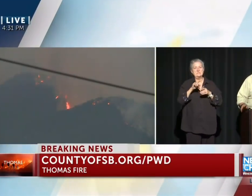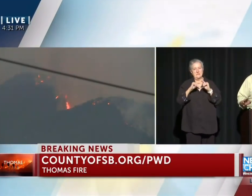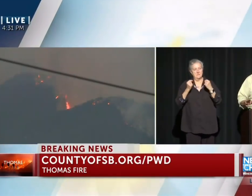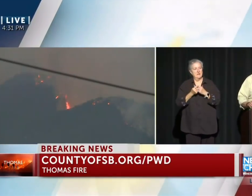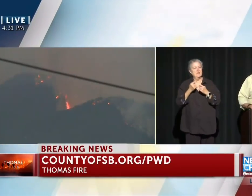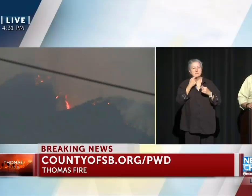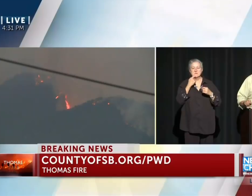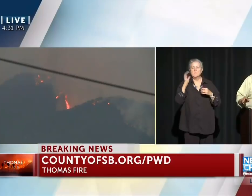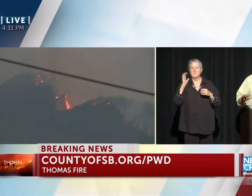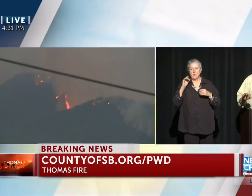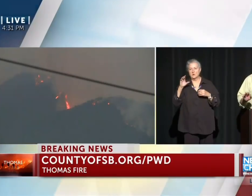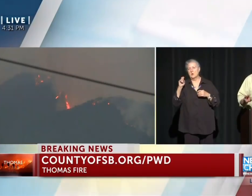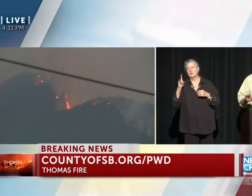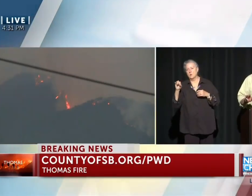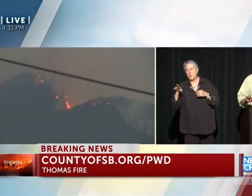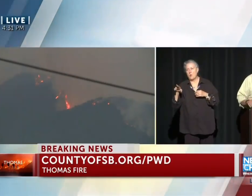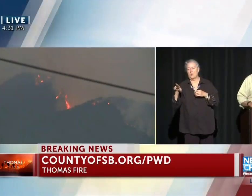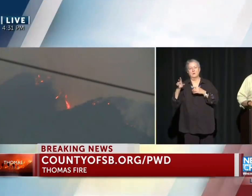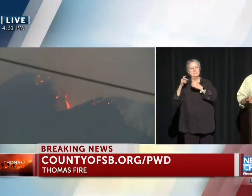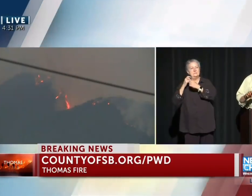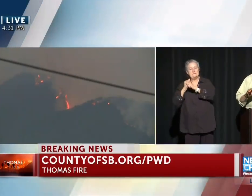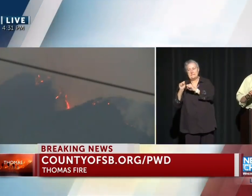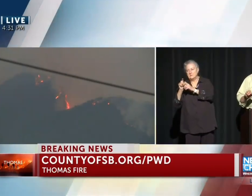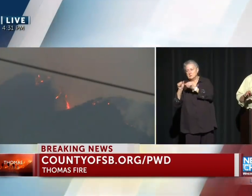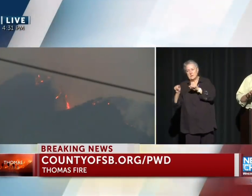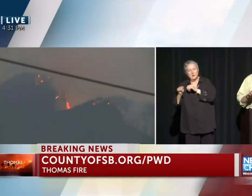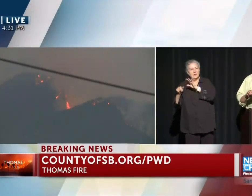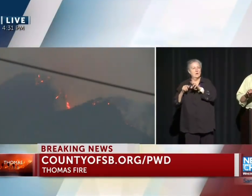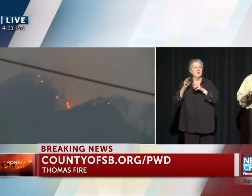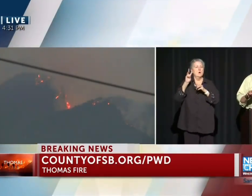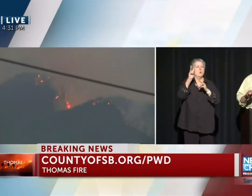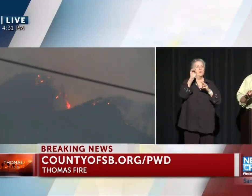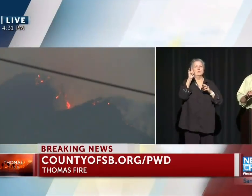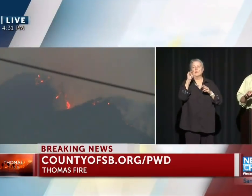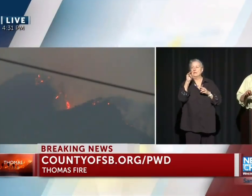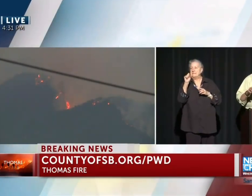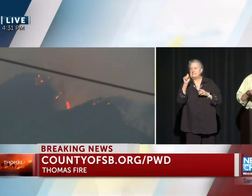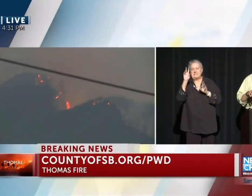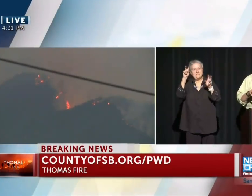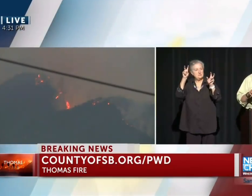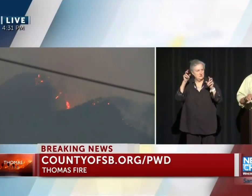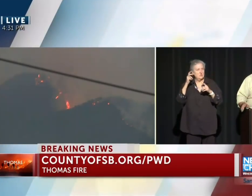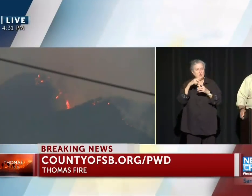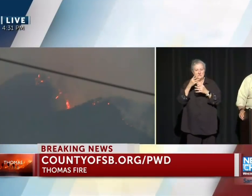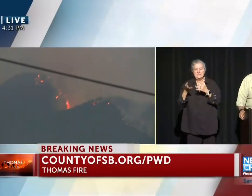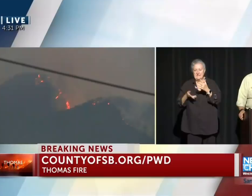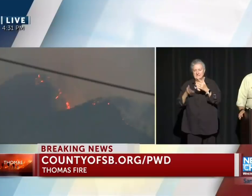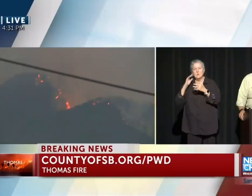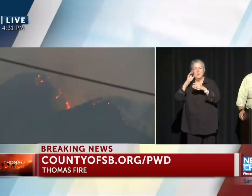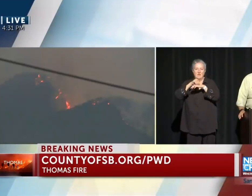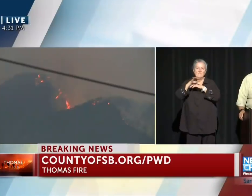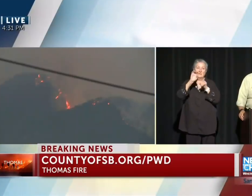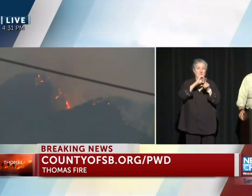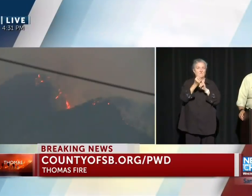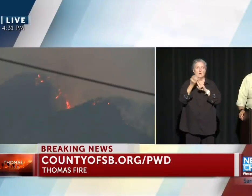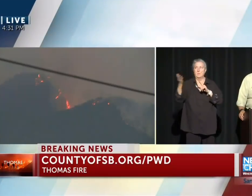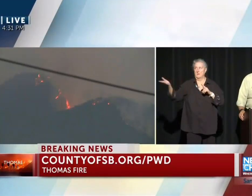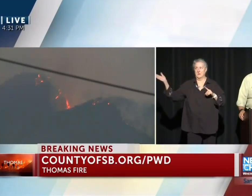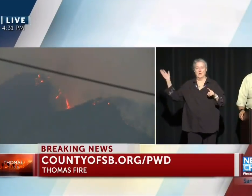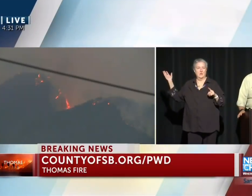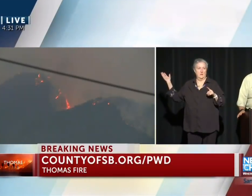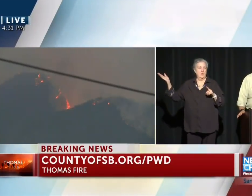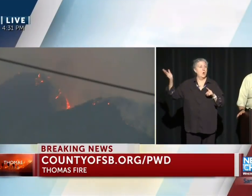last night, the Condor Sanctuary, wilderness issues, those kind of things that will affect the environment. We also